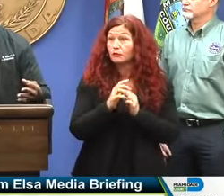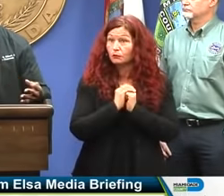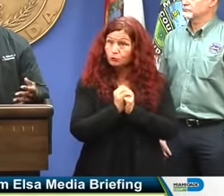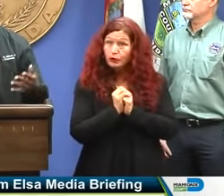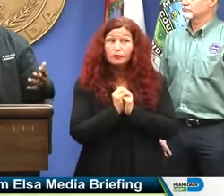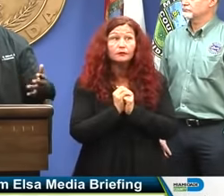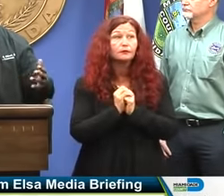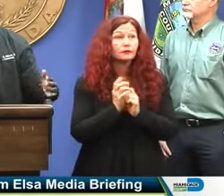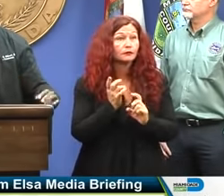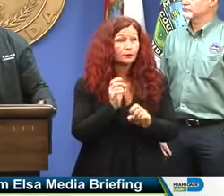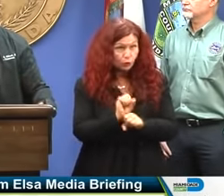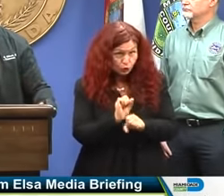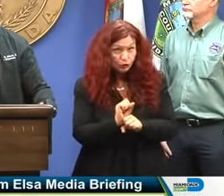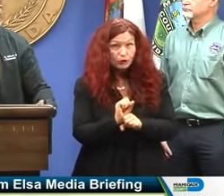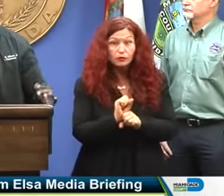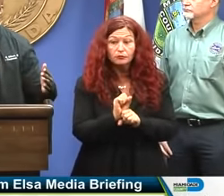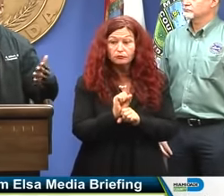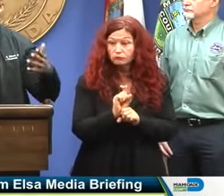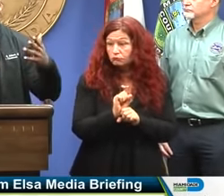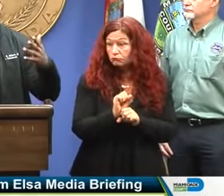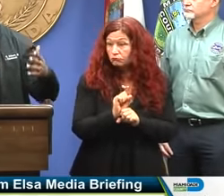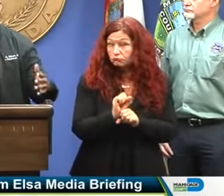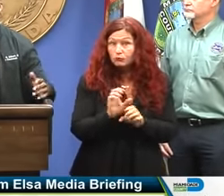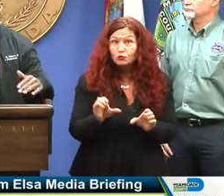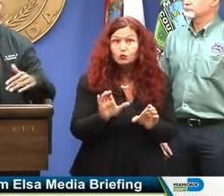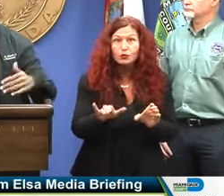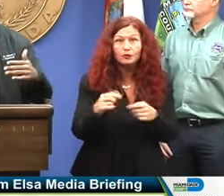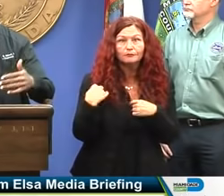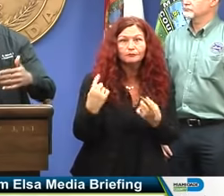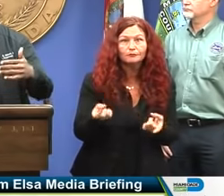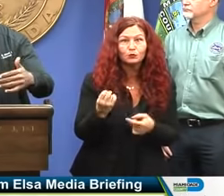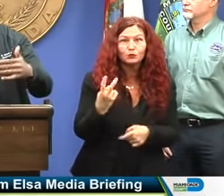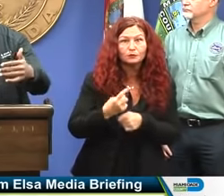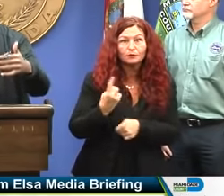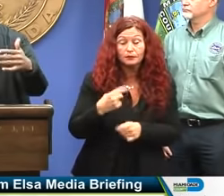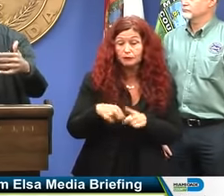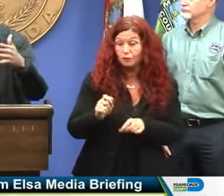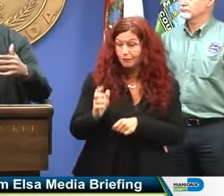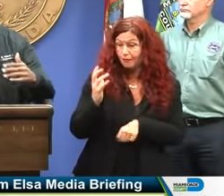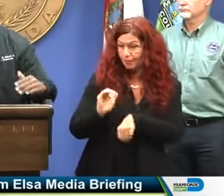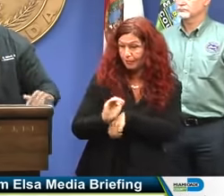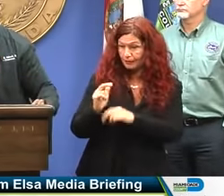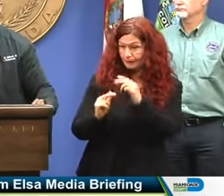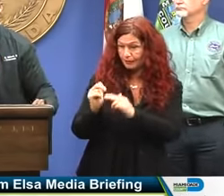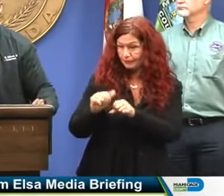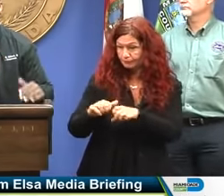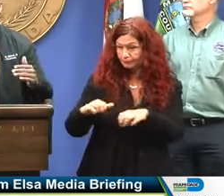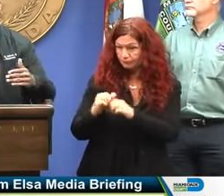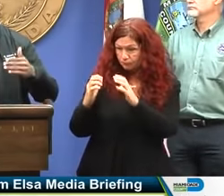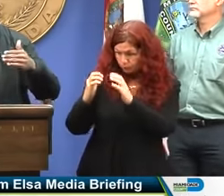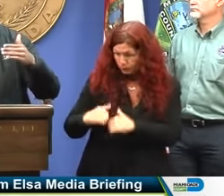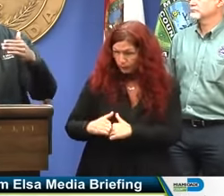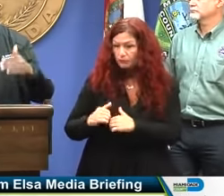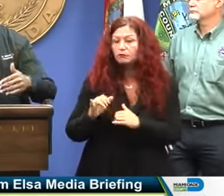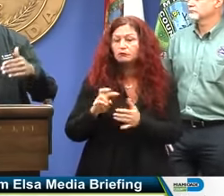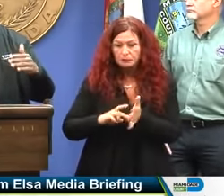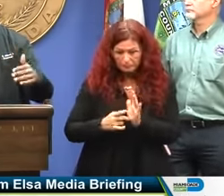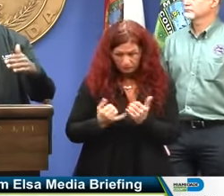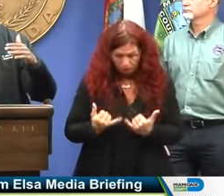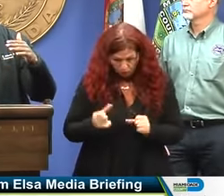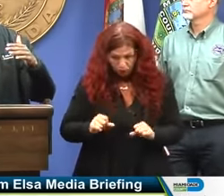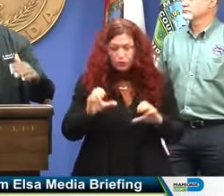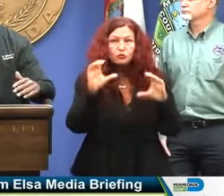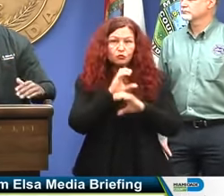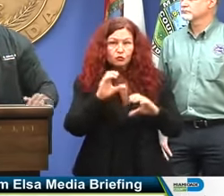through this together. That takes different forms. Last night, the building came down, so that allows us to expand our search. That's the work that